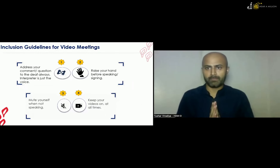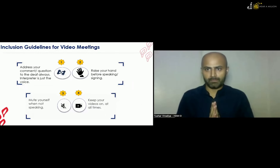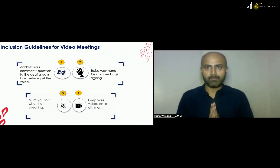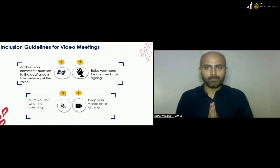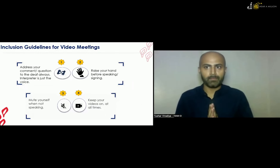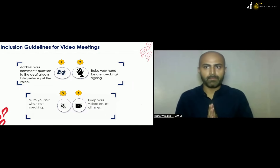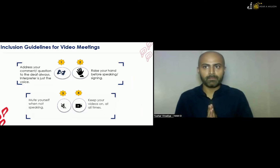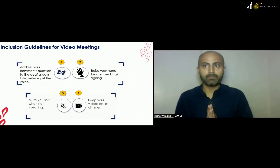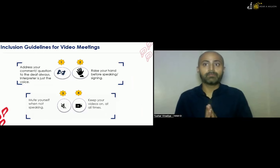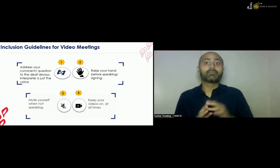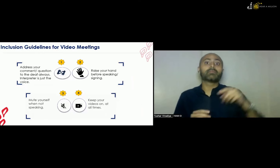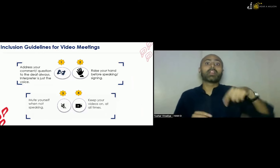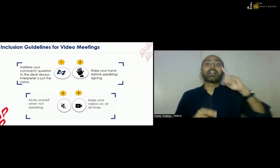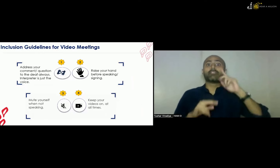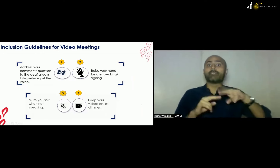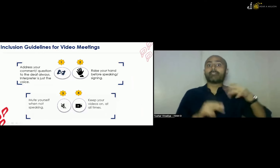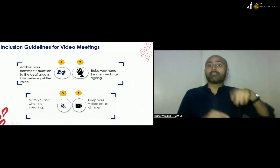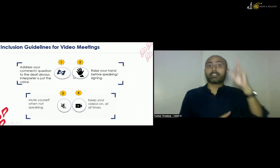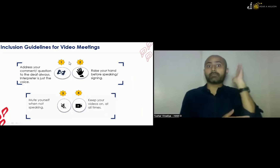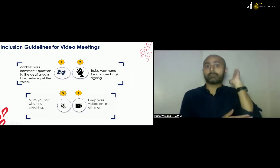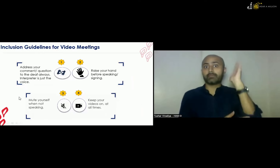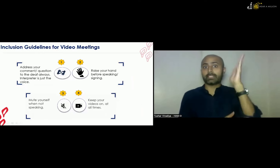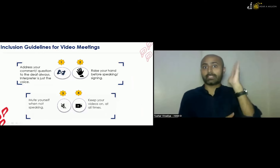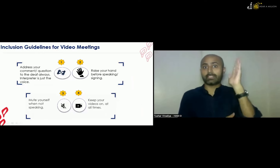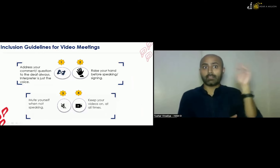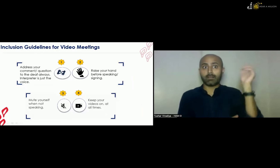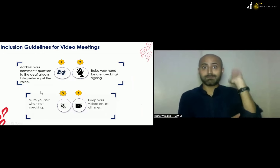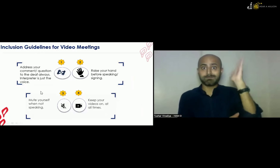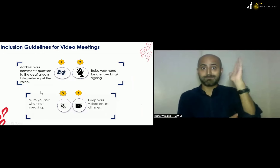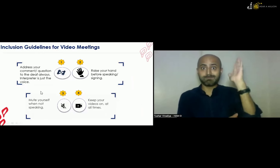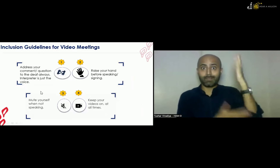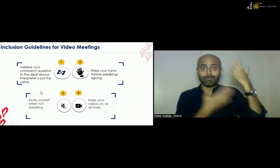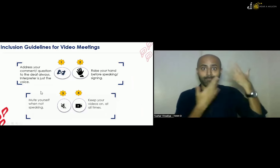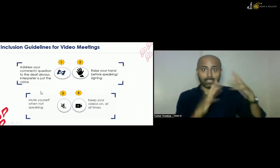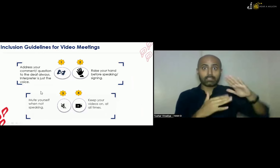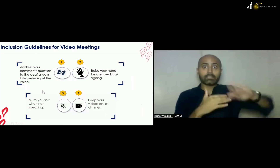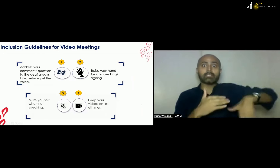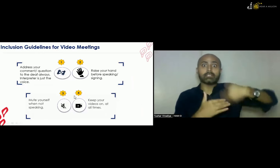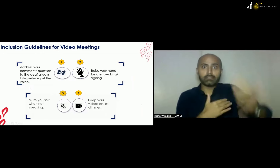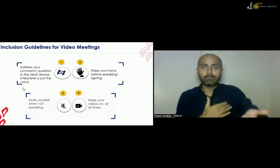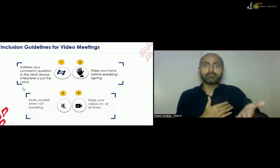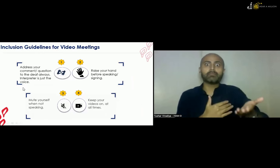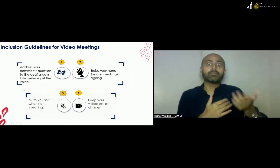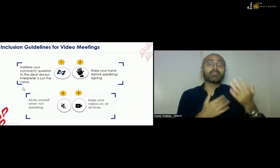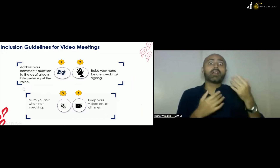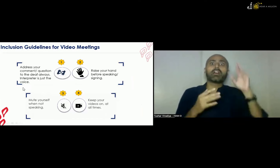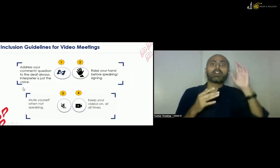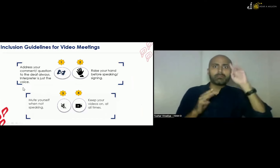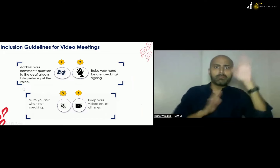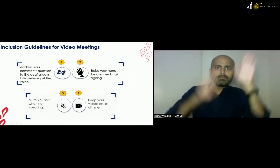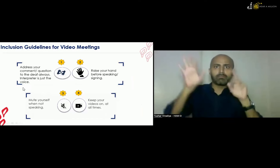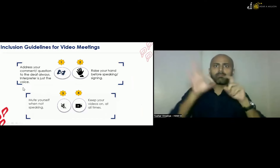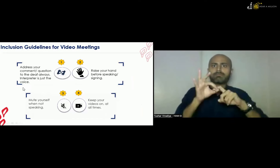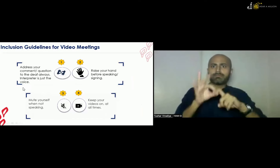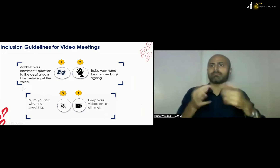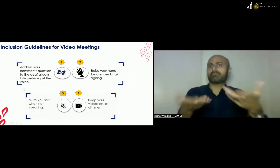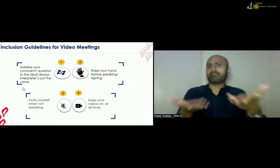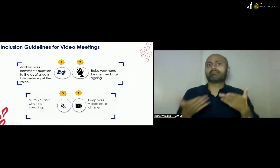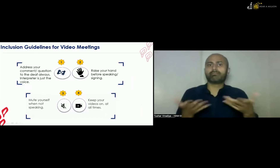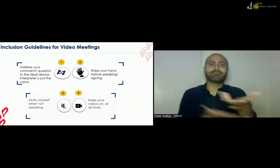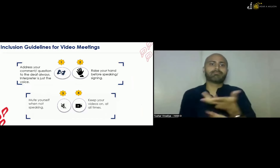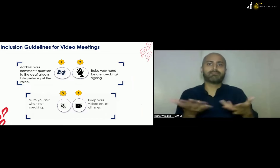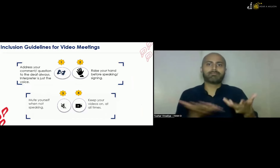closed captioning, you can click on that as well. So the presenter, after they